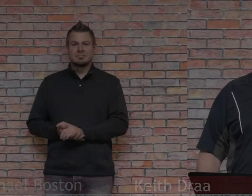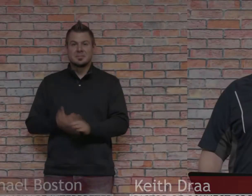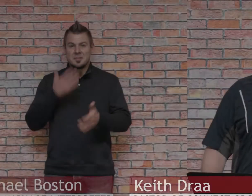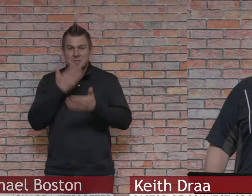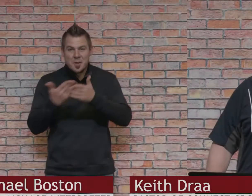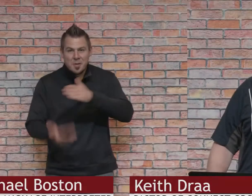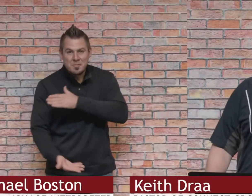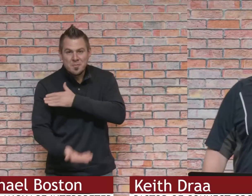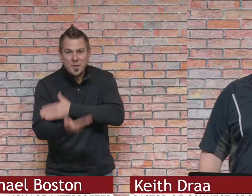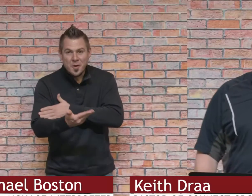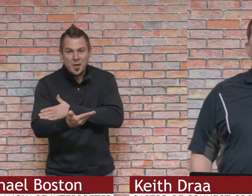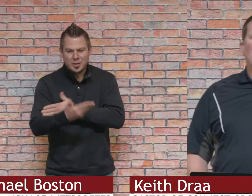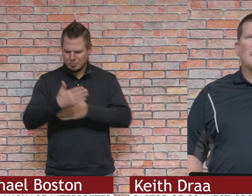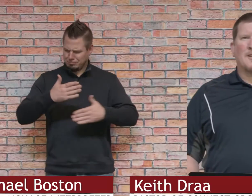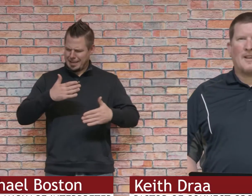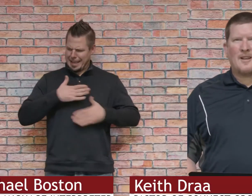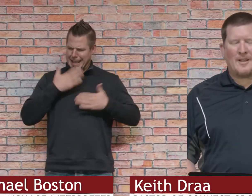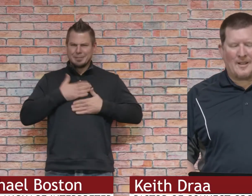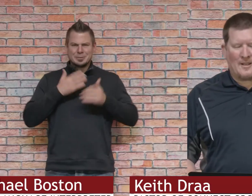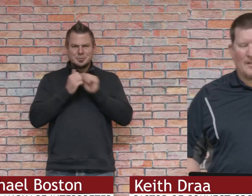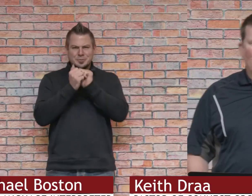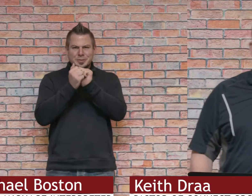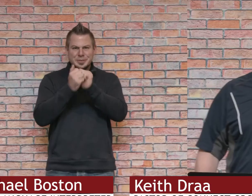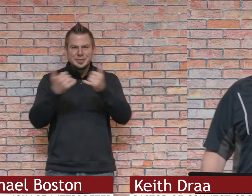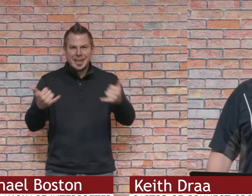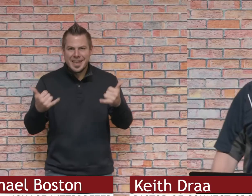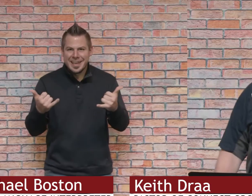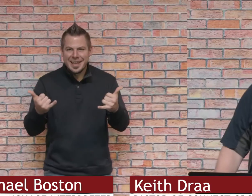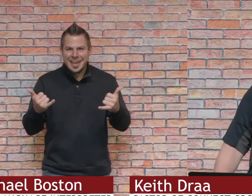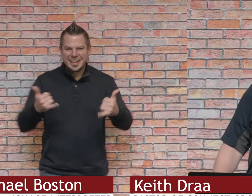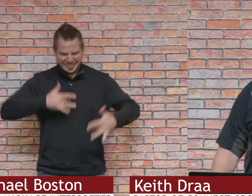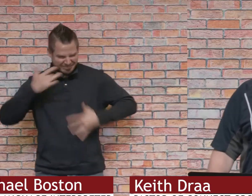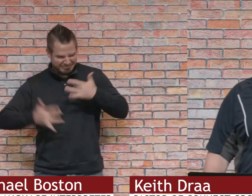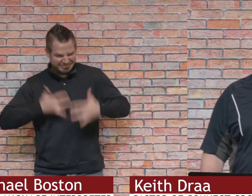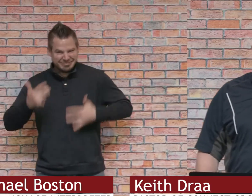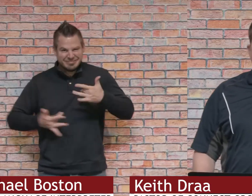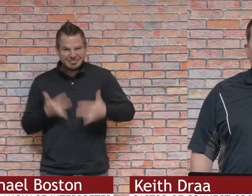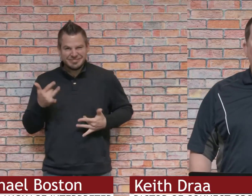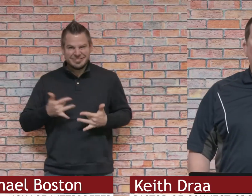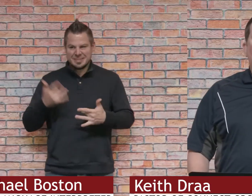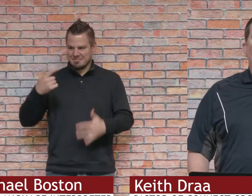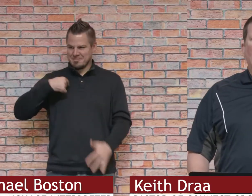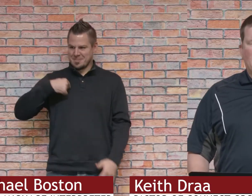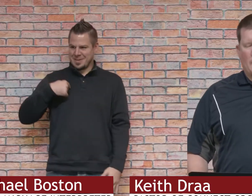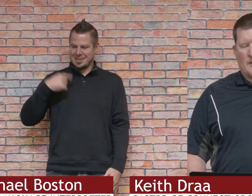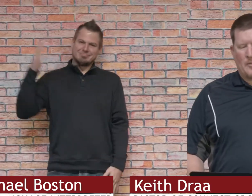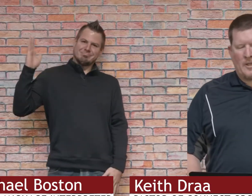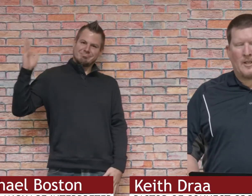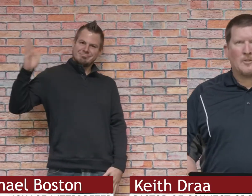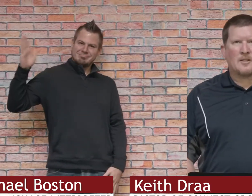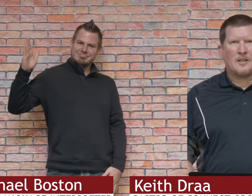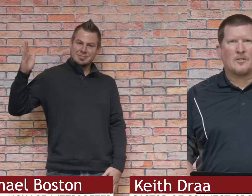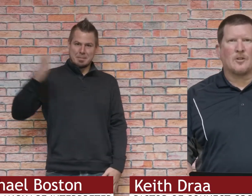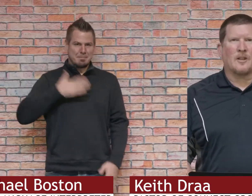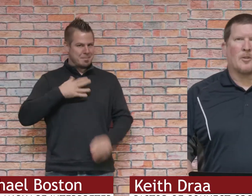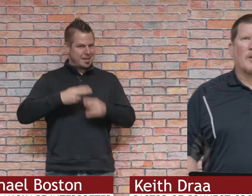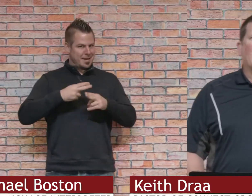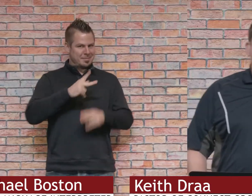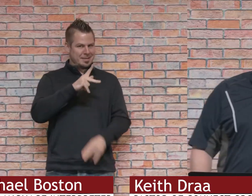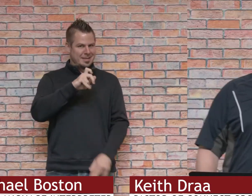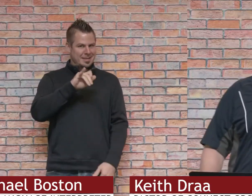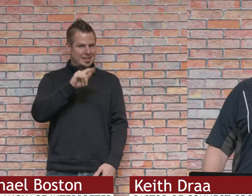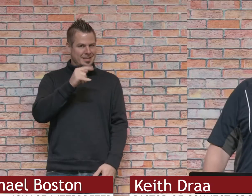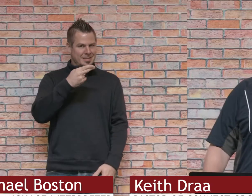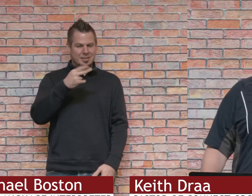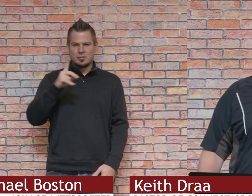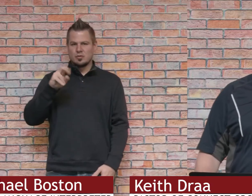Good morning. It's great to be with you today, and I'm just excited to be able to bring the message. And my name is Keith Dre. I'm the pastor